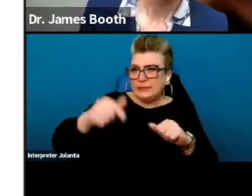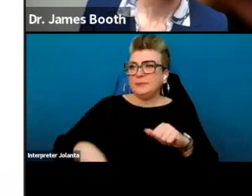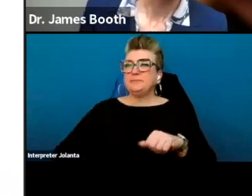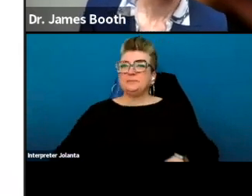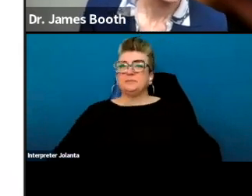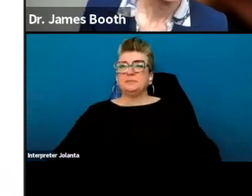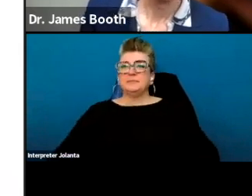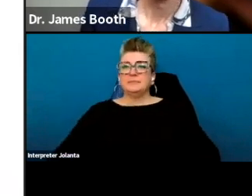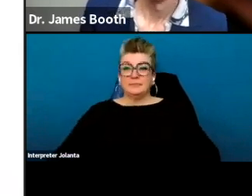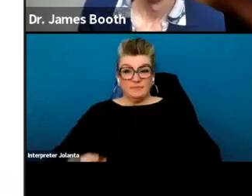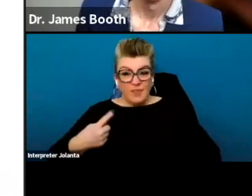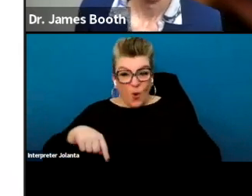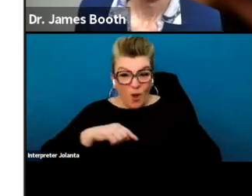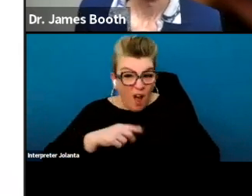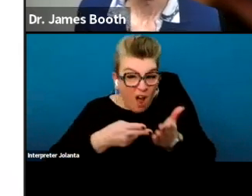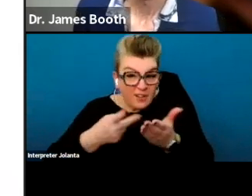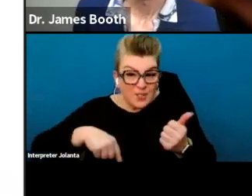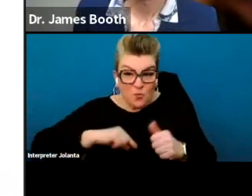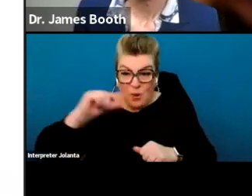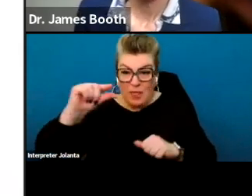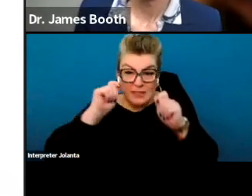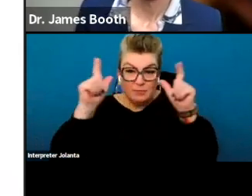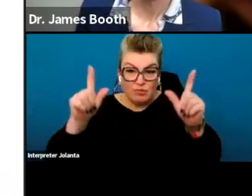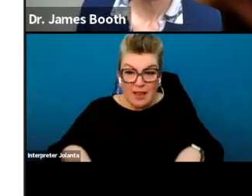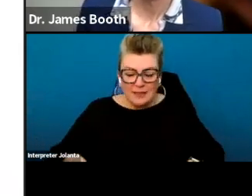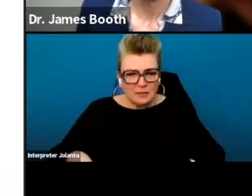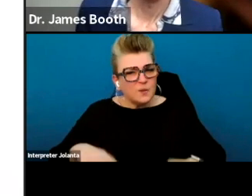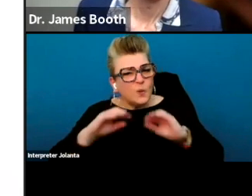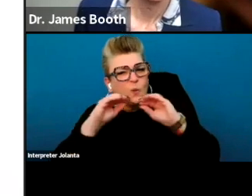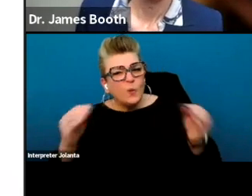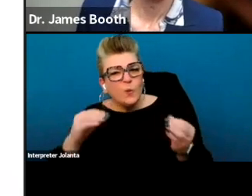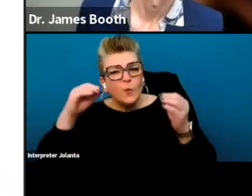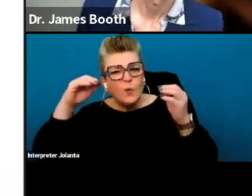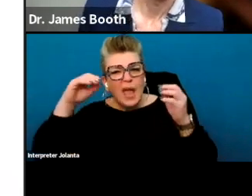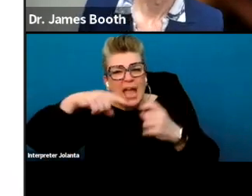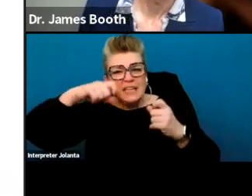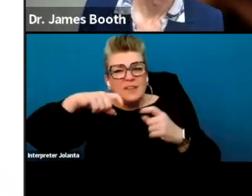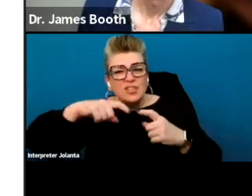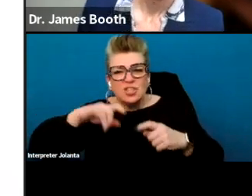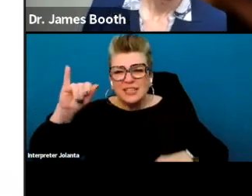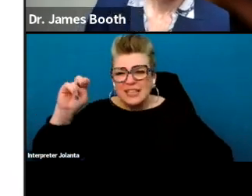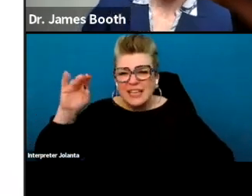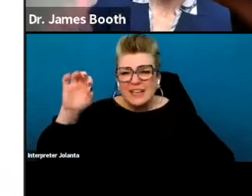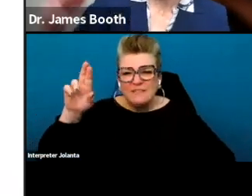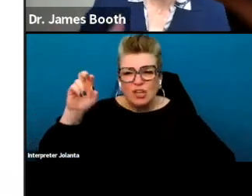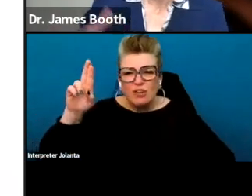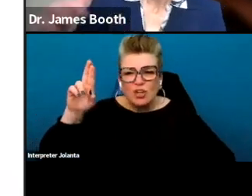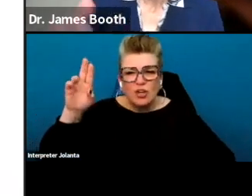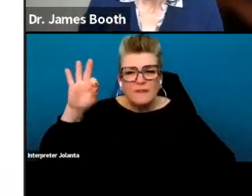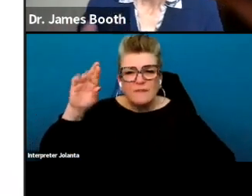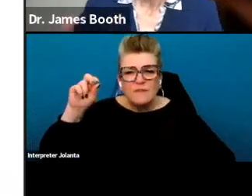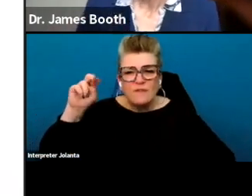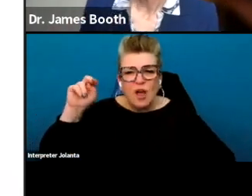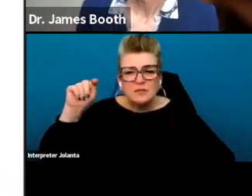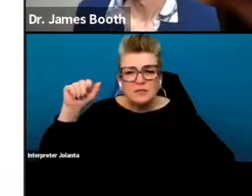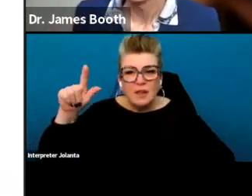We were actually a bit surprised that we didn't see activation in the inferior frontal gyrus. However, it could be that there are